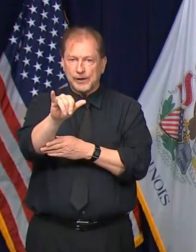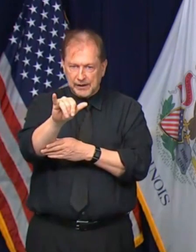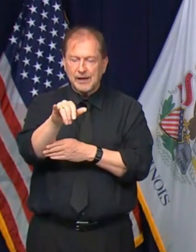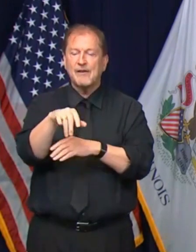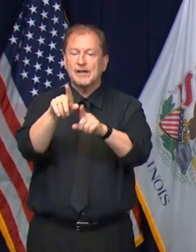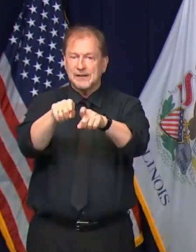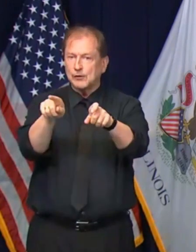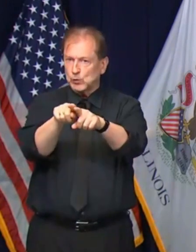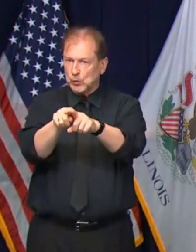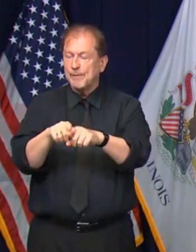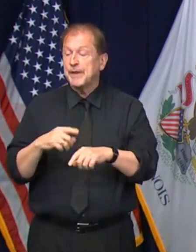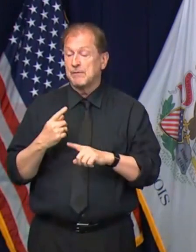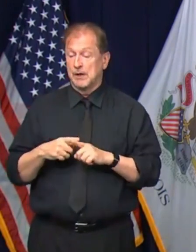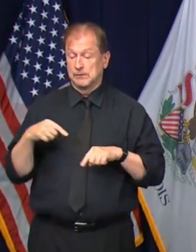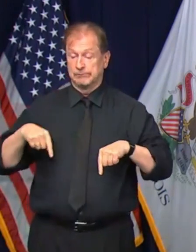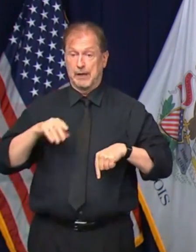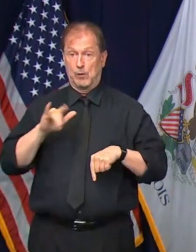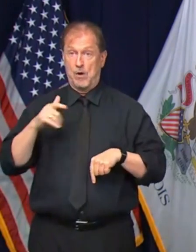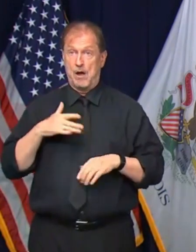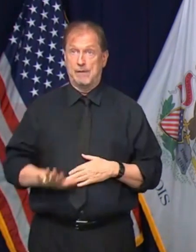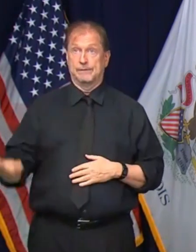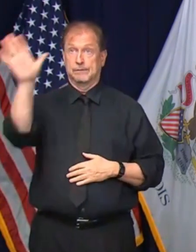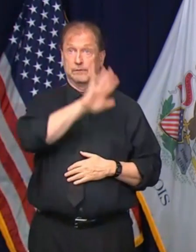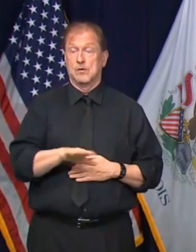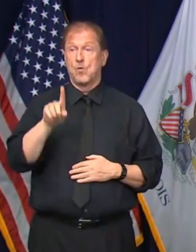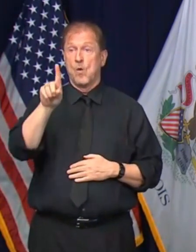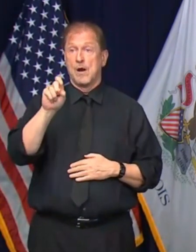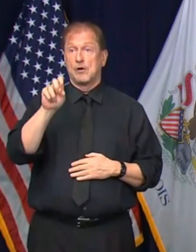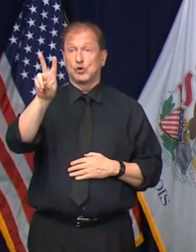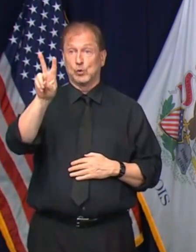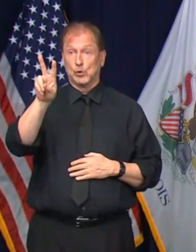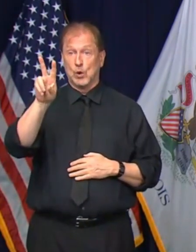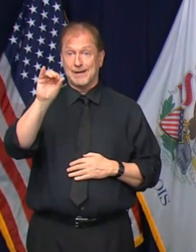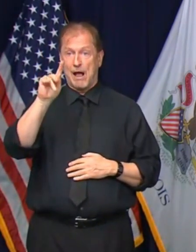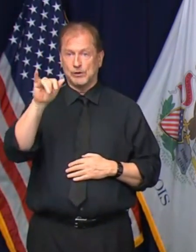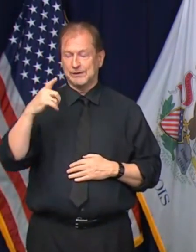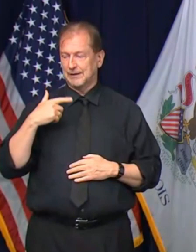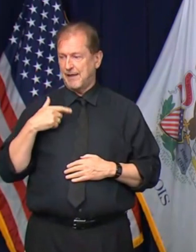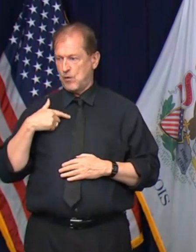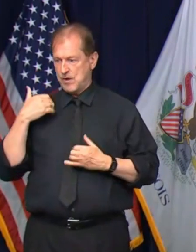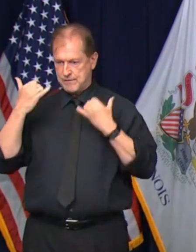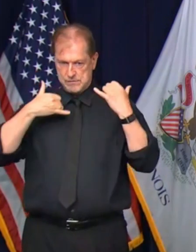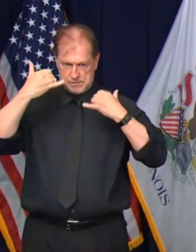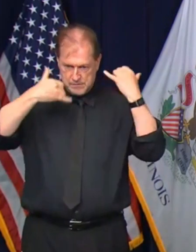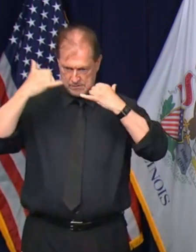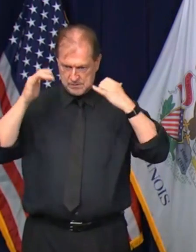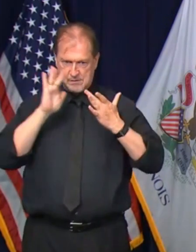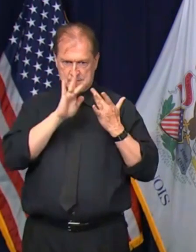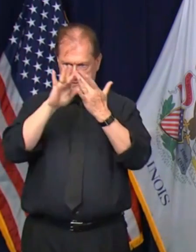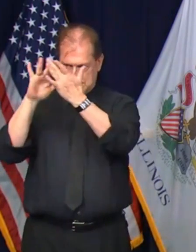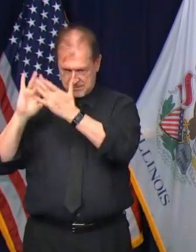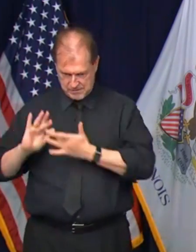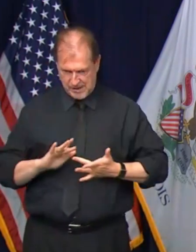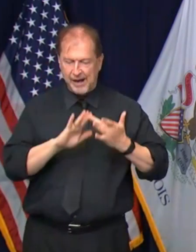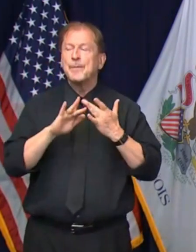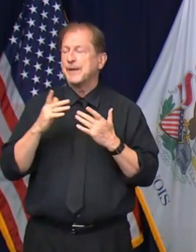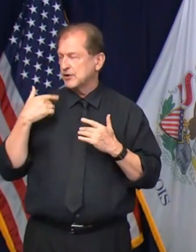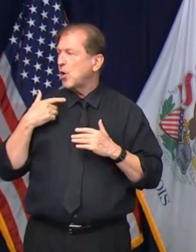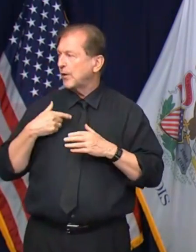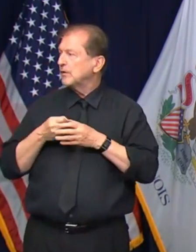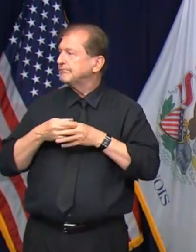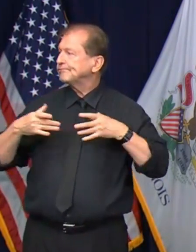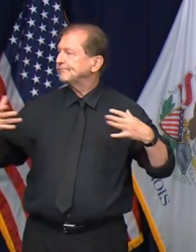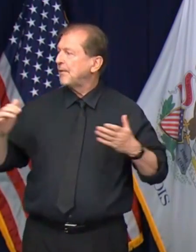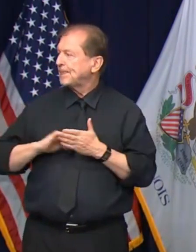we have 102 counties, including Cook County, to work with. So we're going to continue to build up our contact tracing,